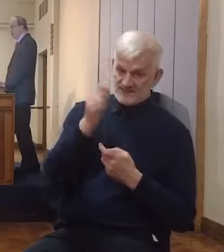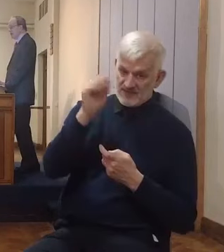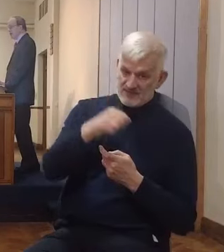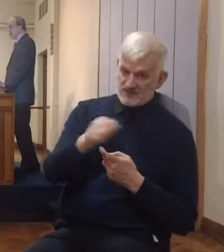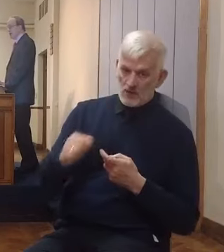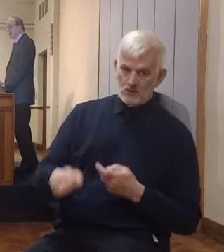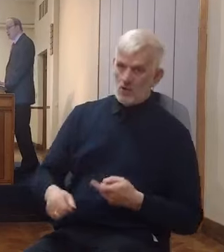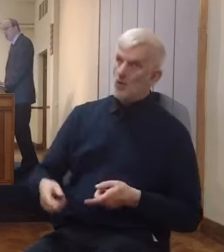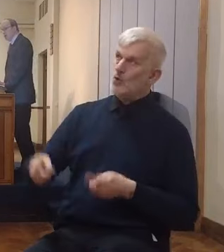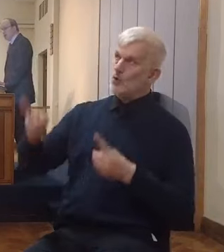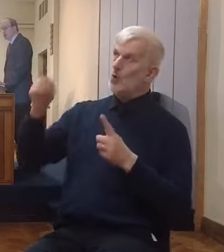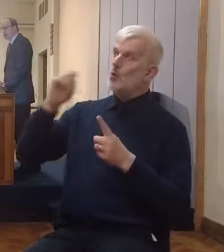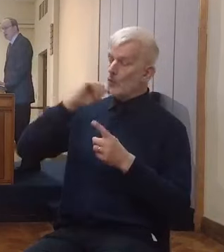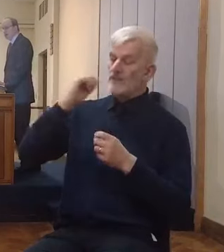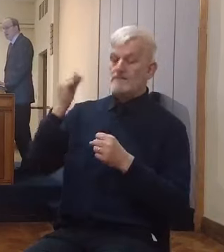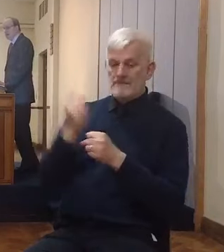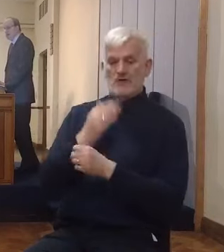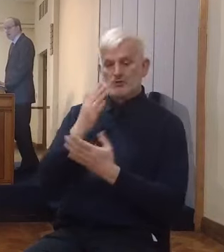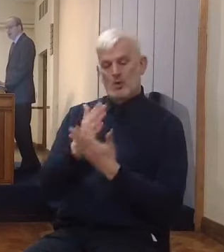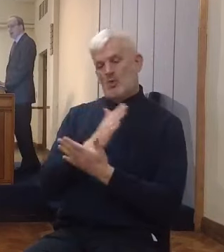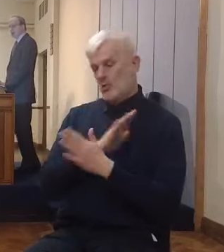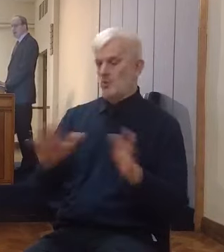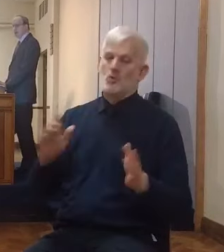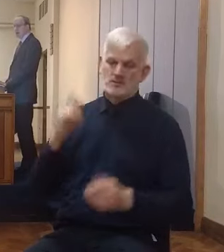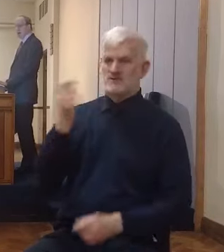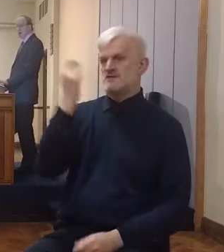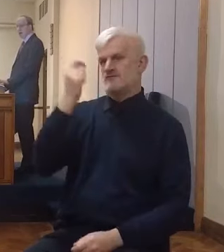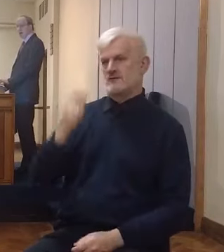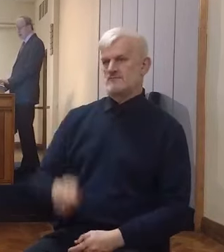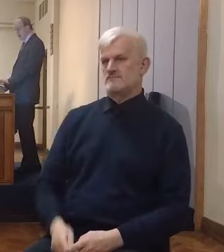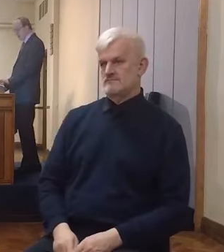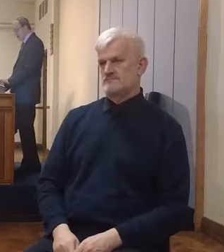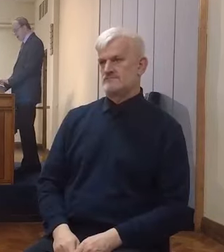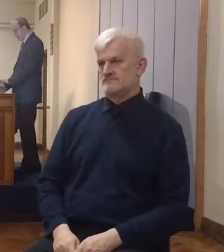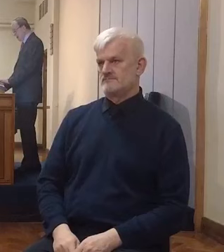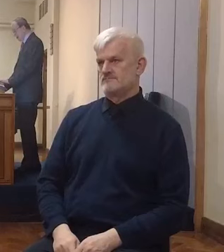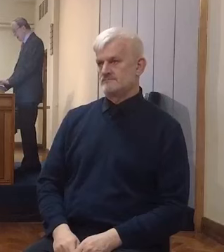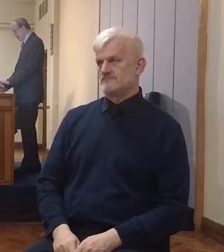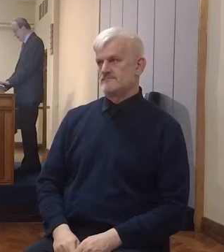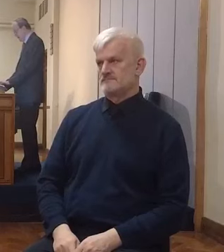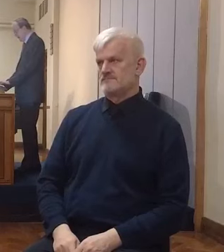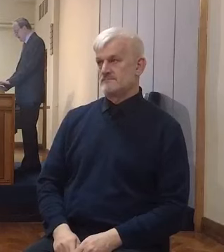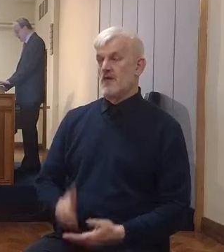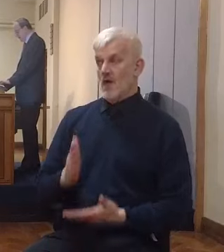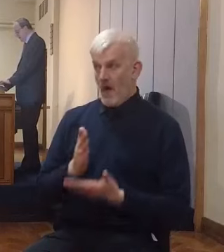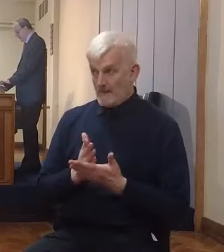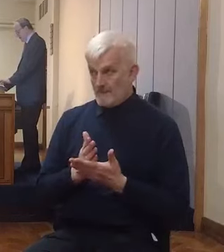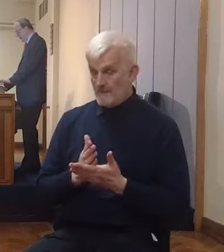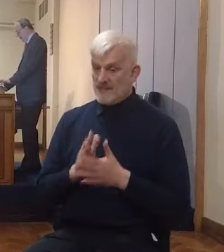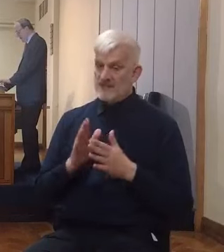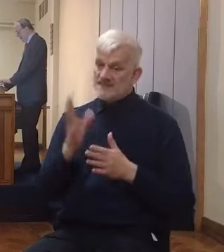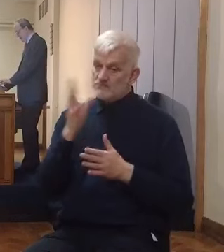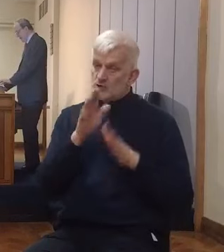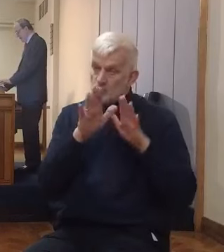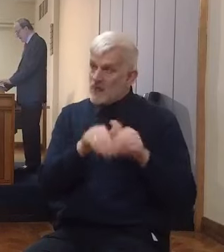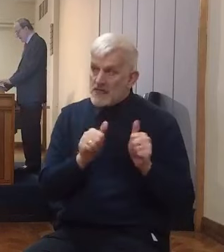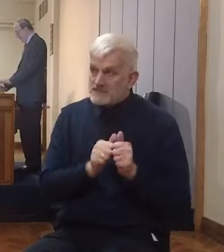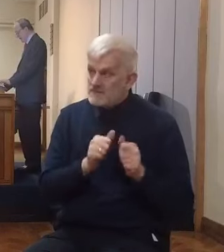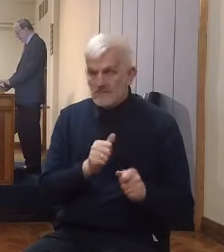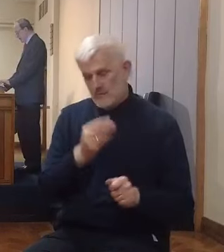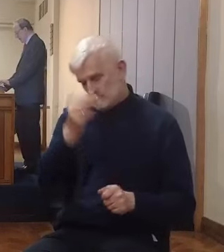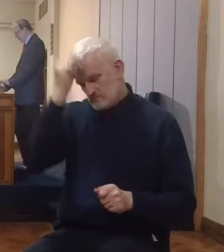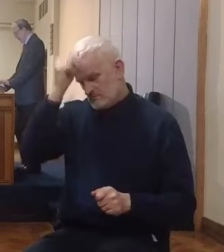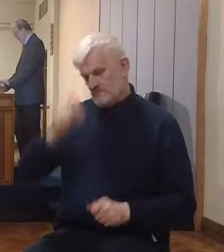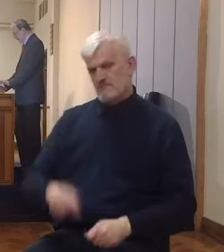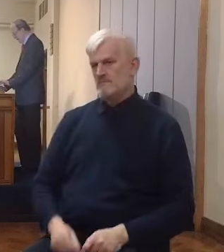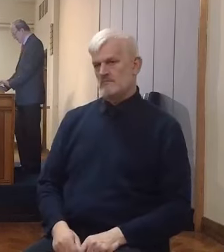will make sure they won't. They won't be true spiritual blessing. But we learn that back